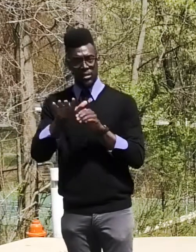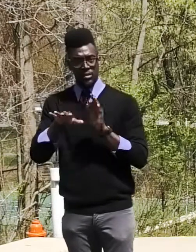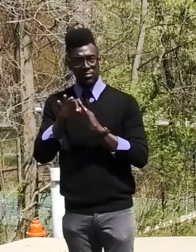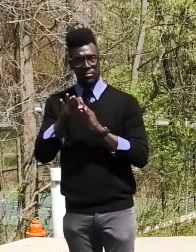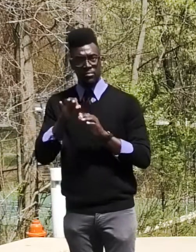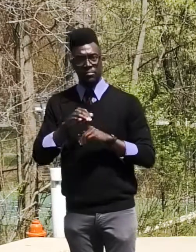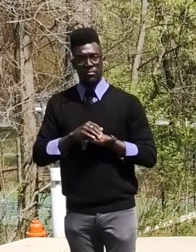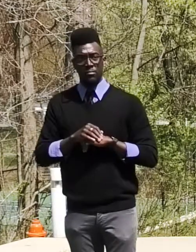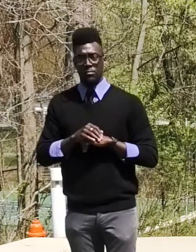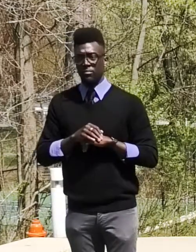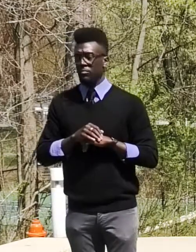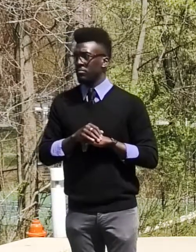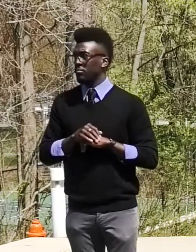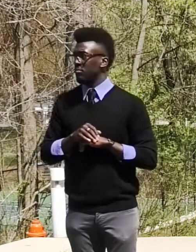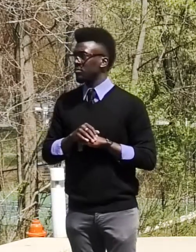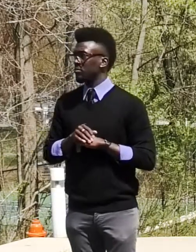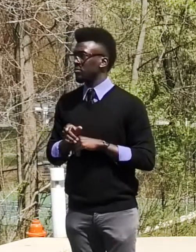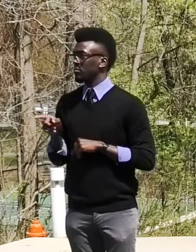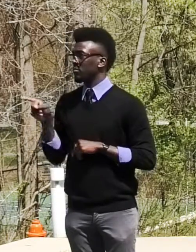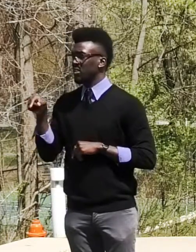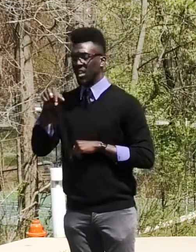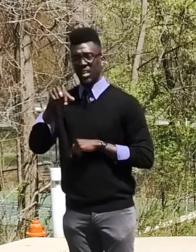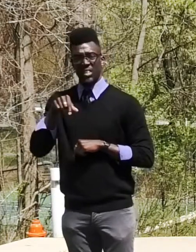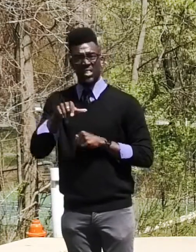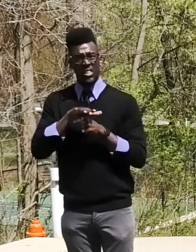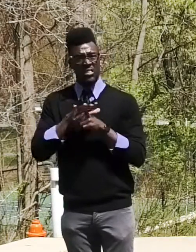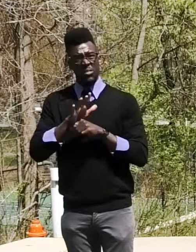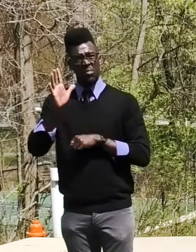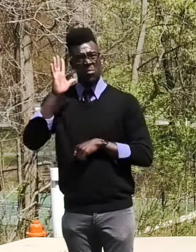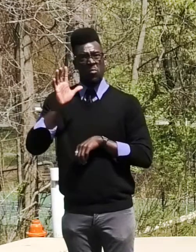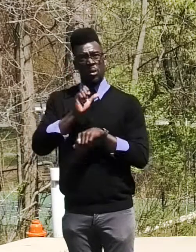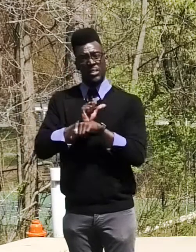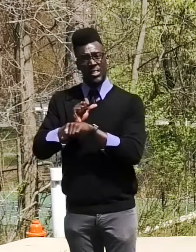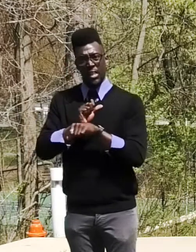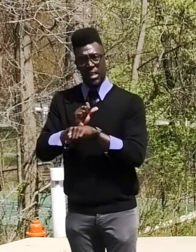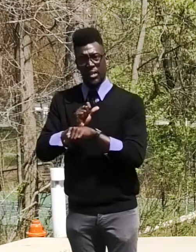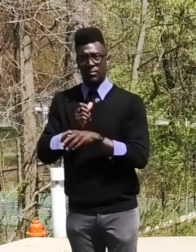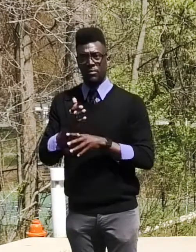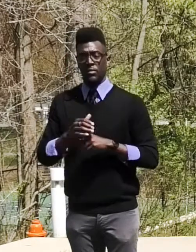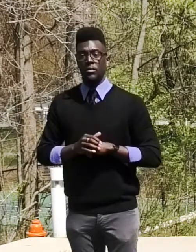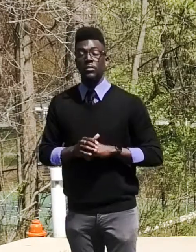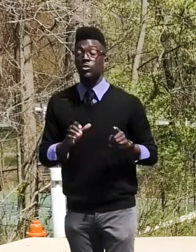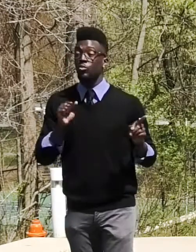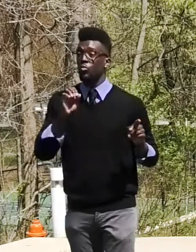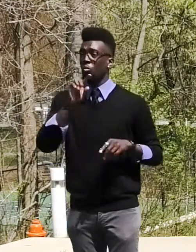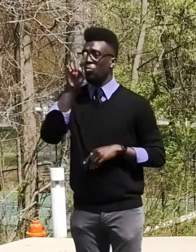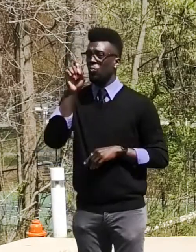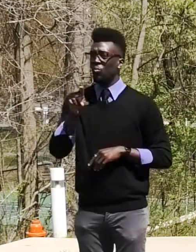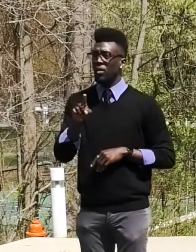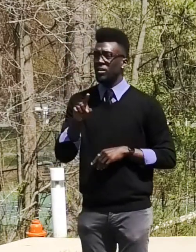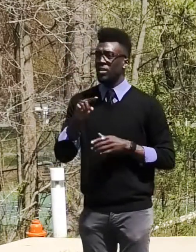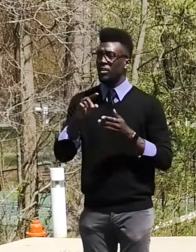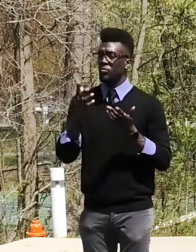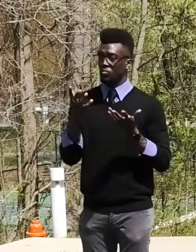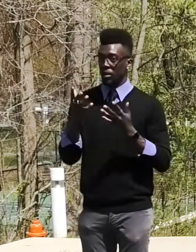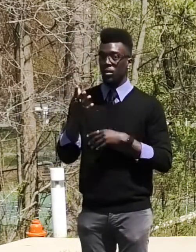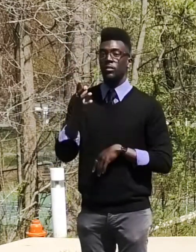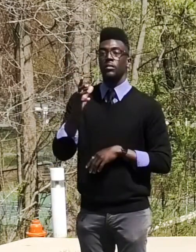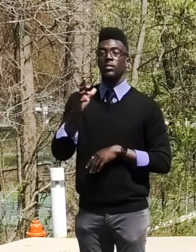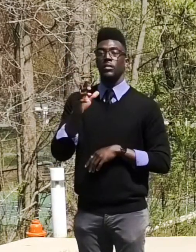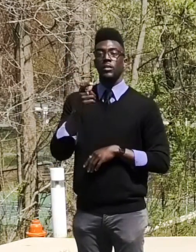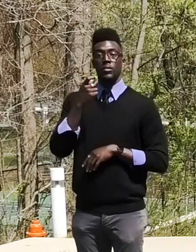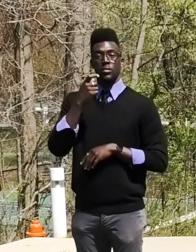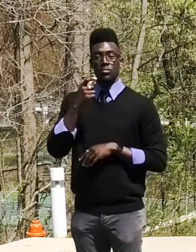Just a moment. Space where former slaves were. So the question was where the upcoming Juneteenth celebrations will